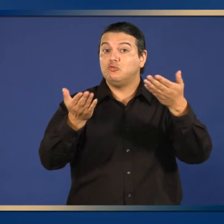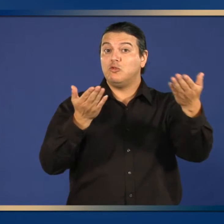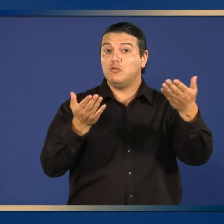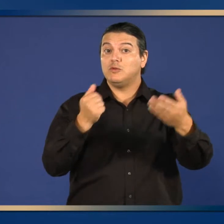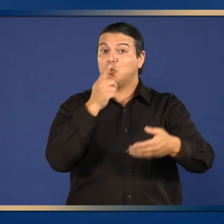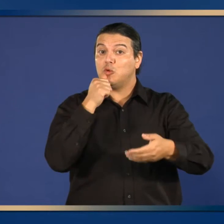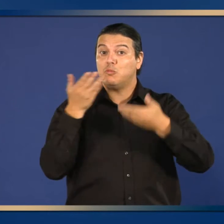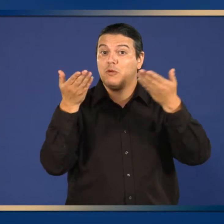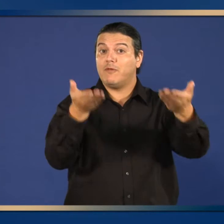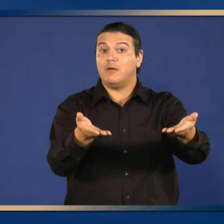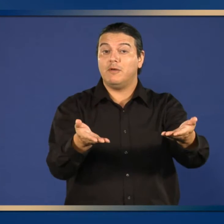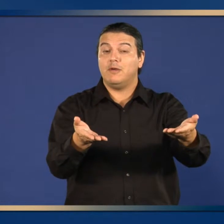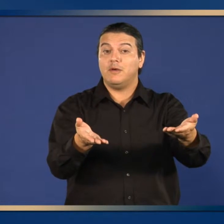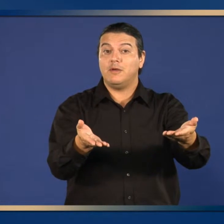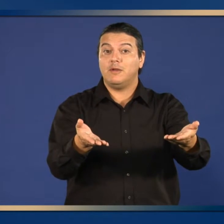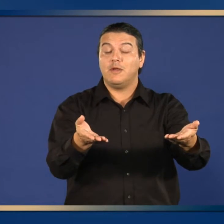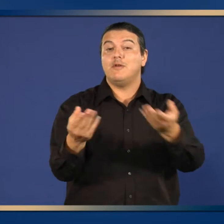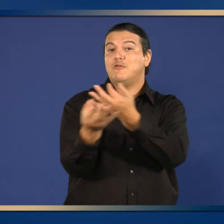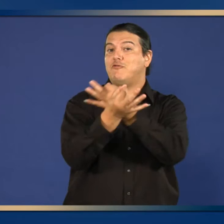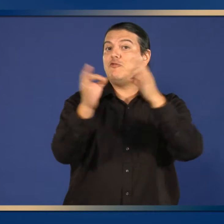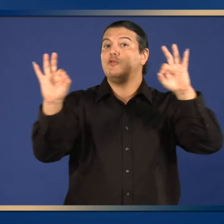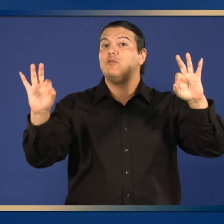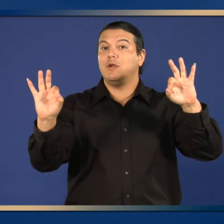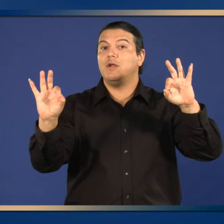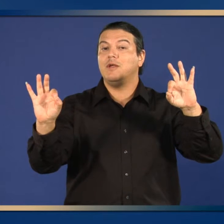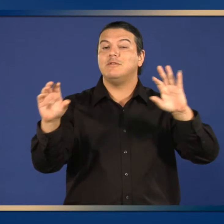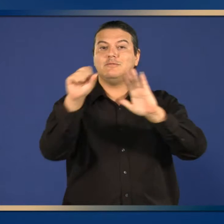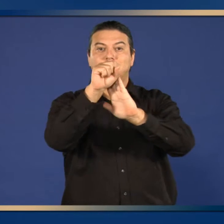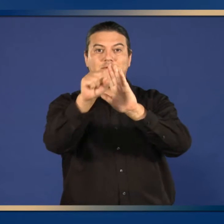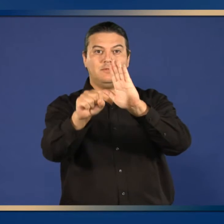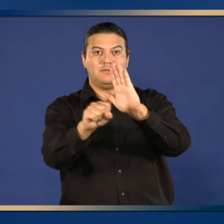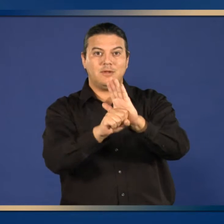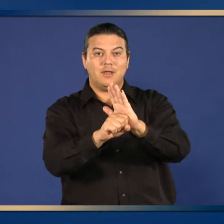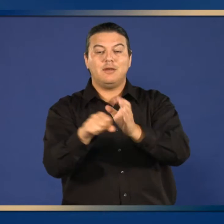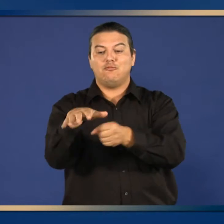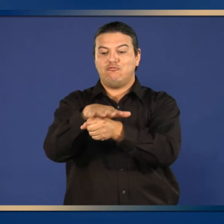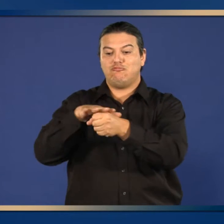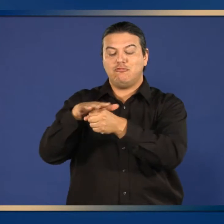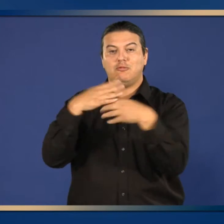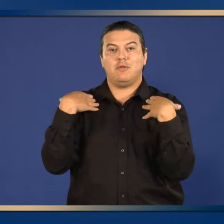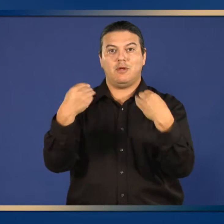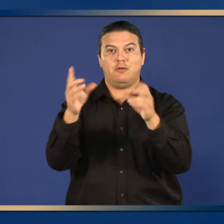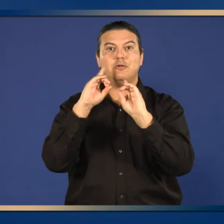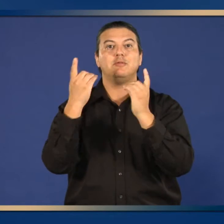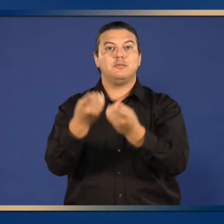The service is provided free from your state or local health department.